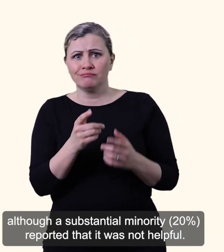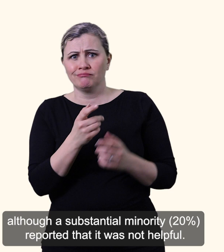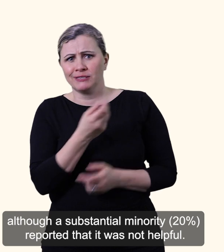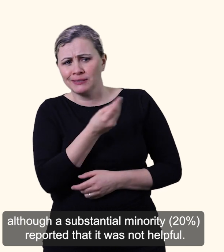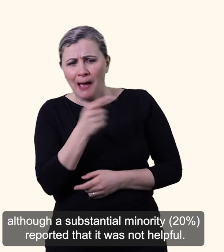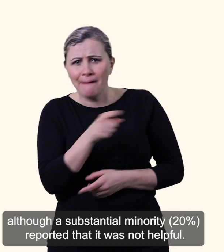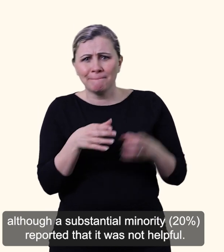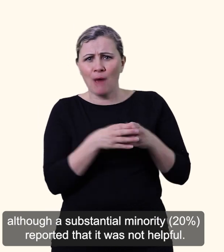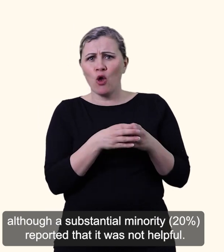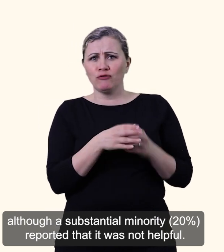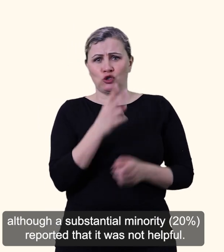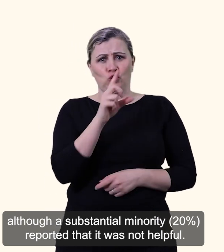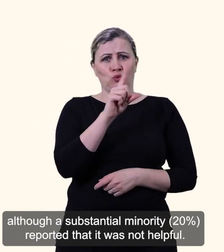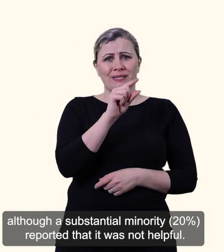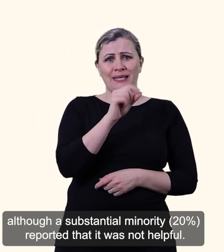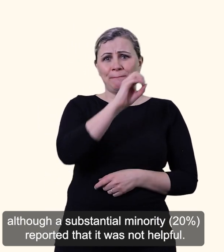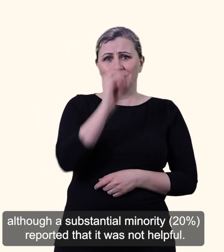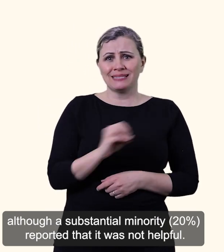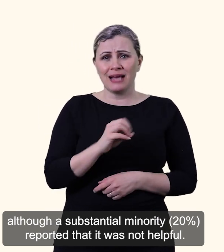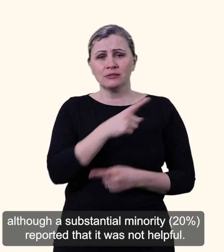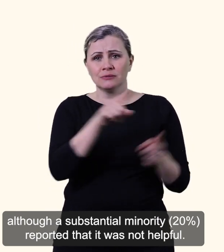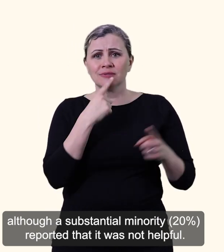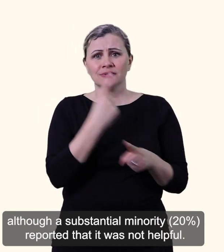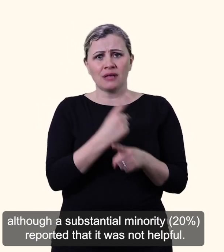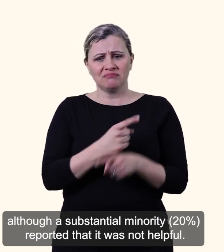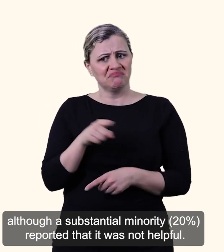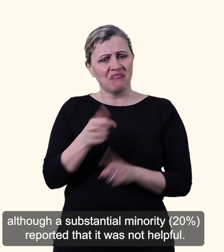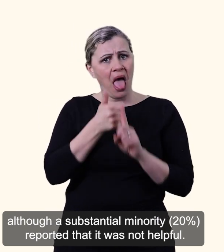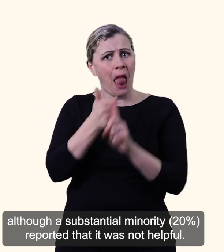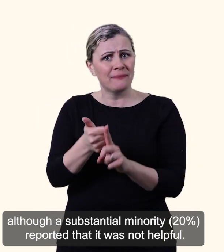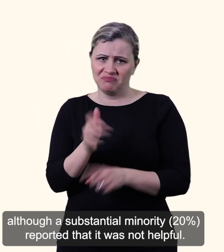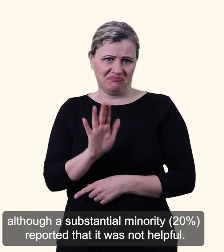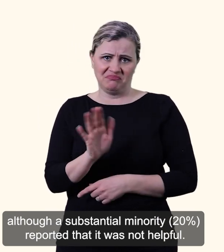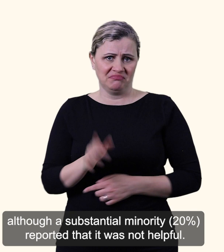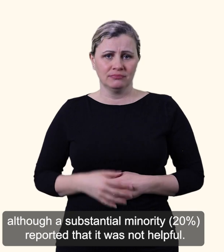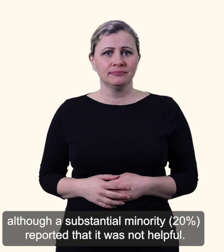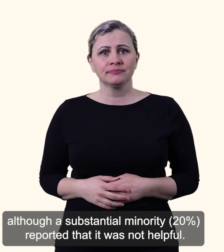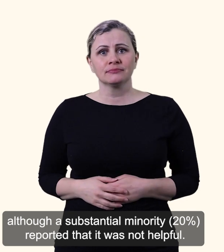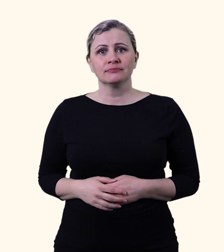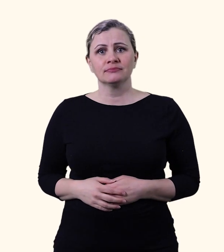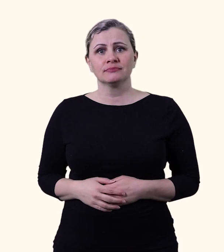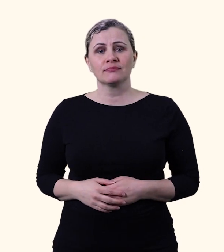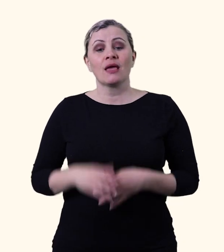although a substantial minority, 20%, reported that it was not helpful.